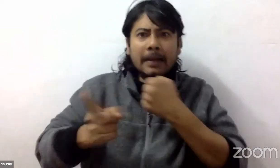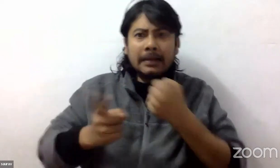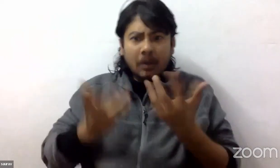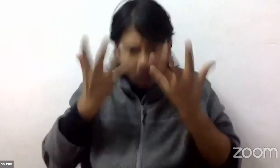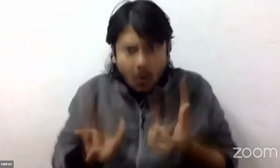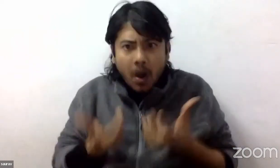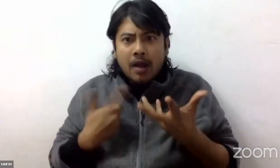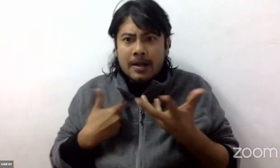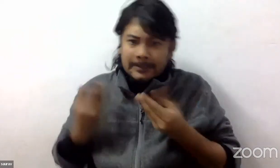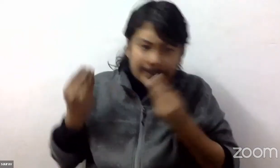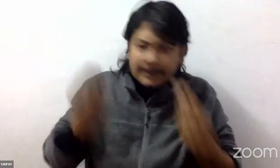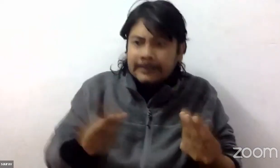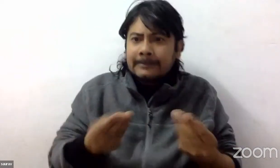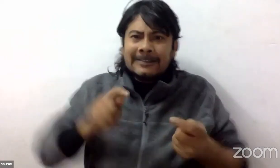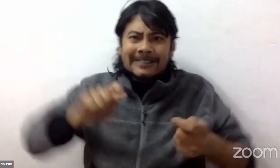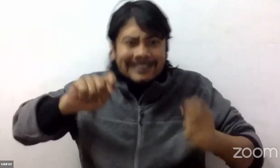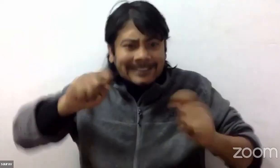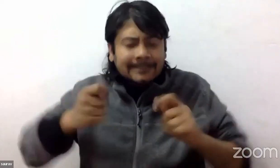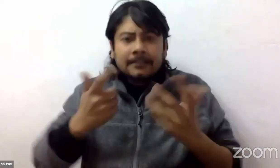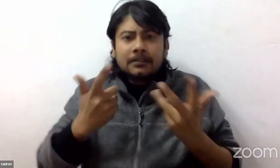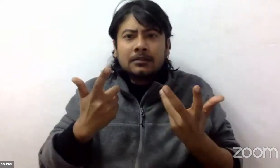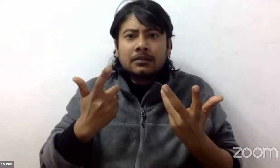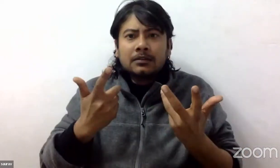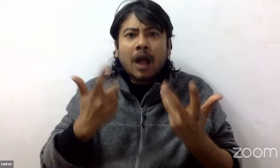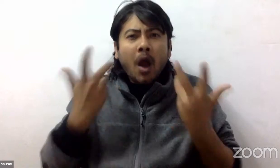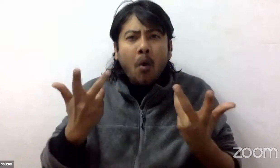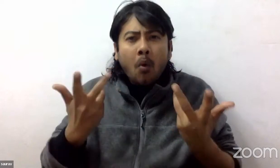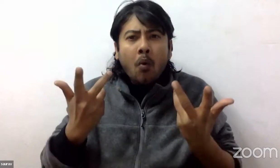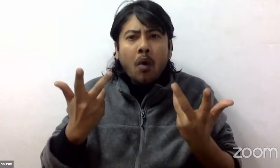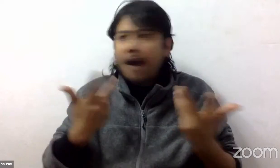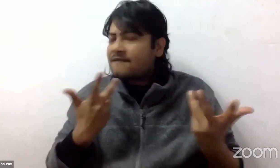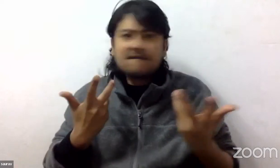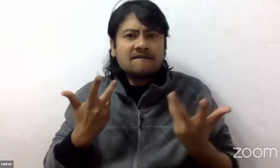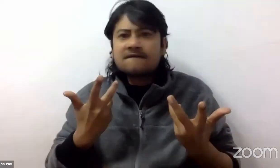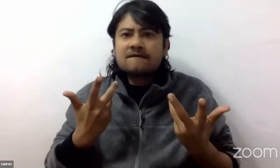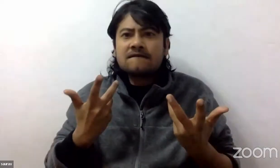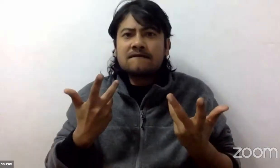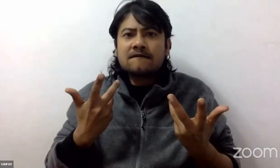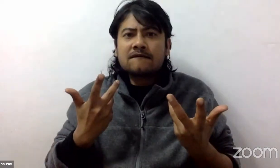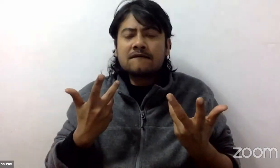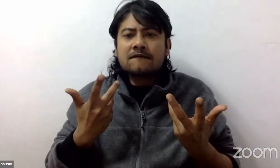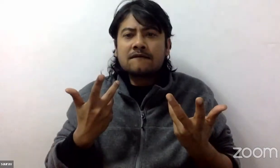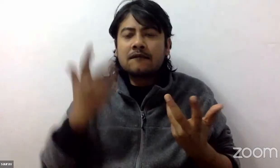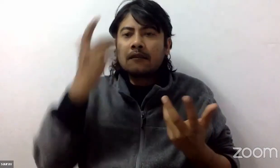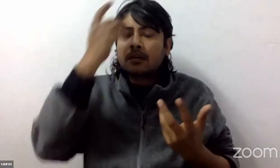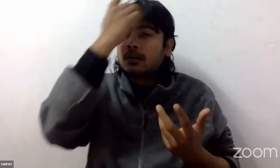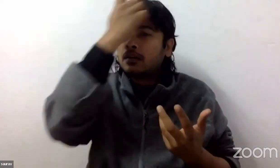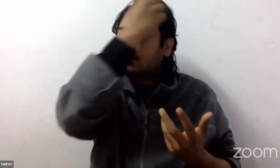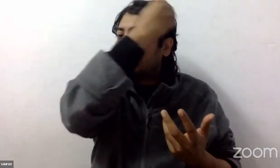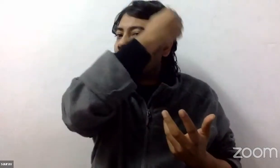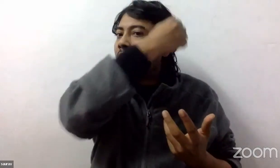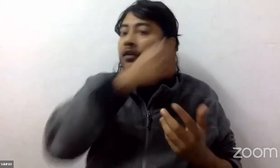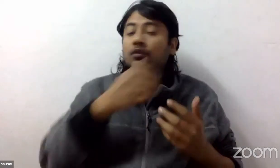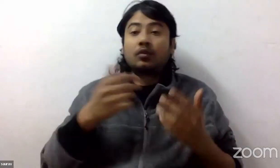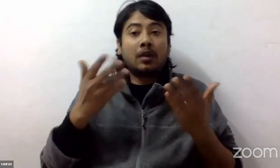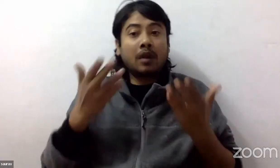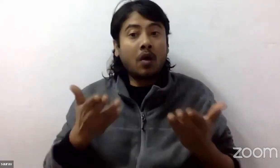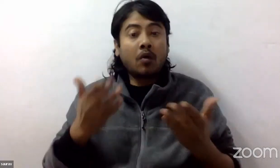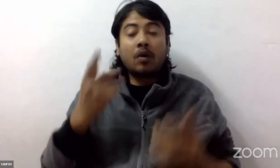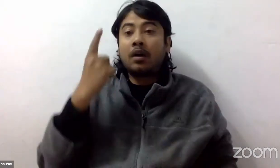somewhere?" So this Papurusha said, "Where should I go?" The Lord said, "Ekadashi,